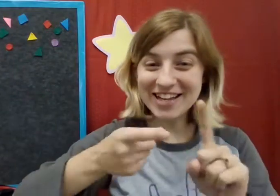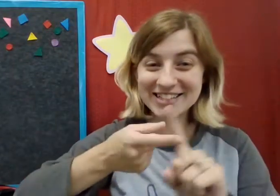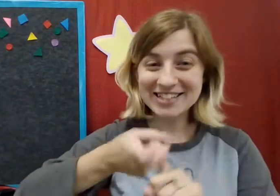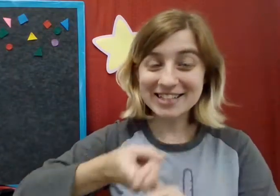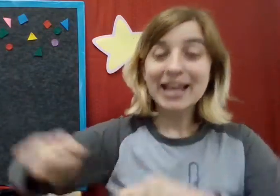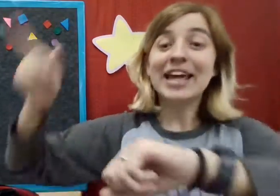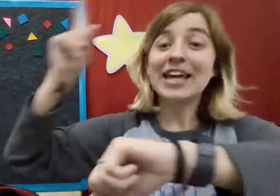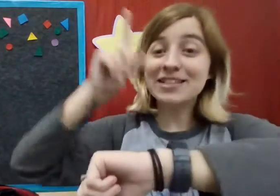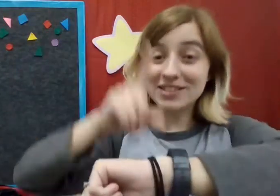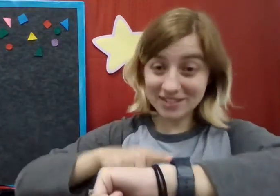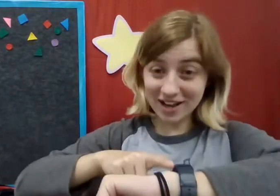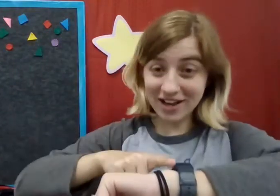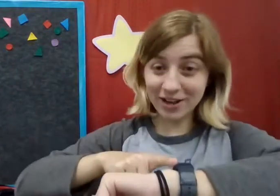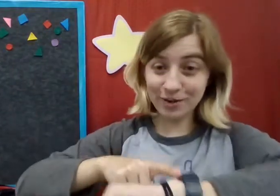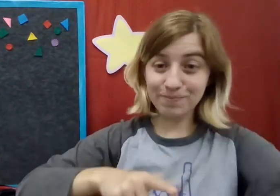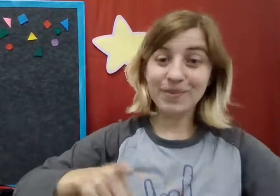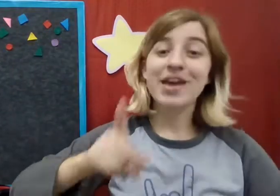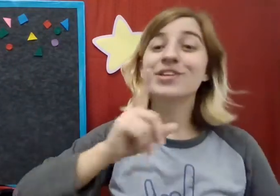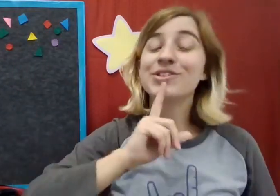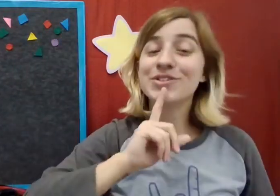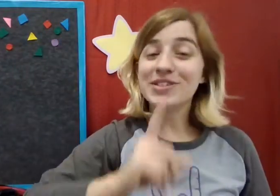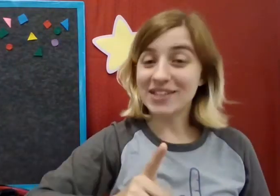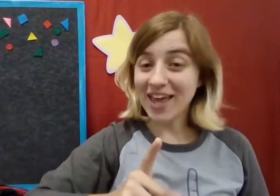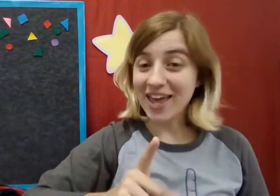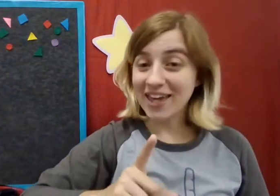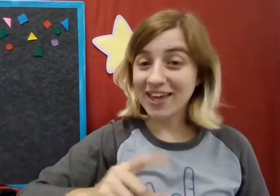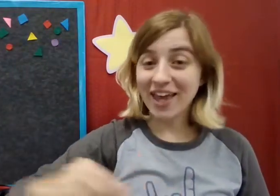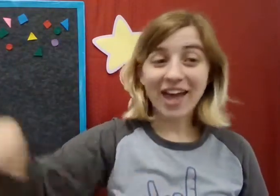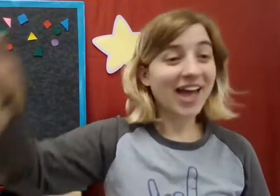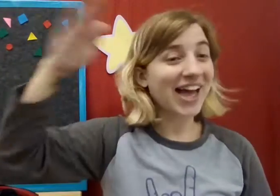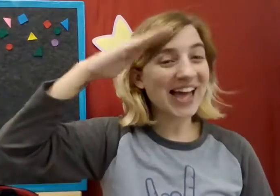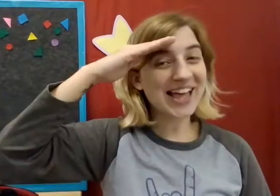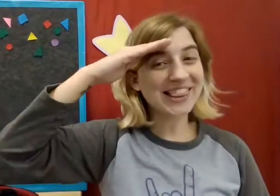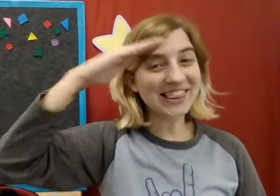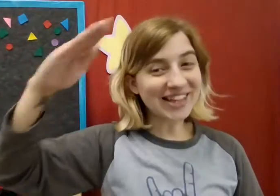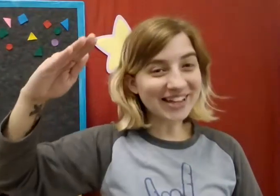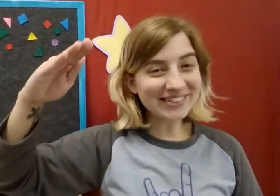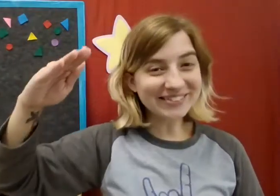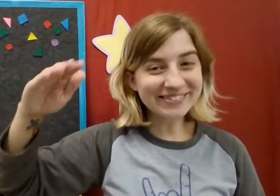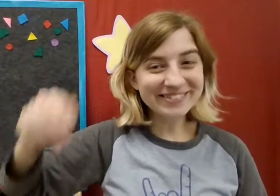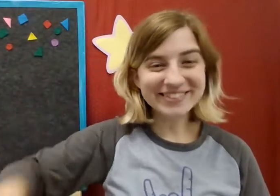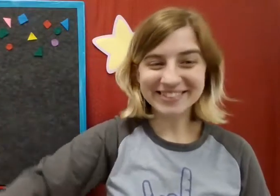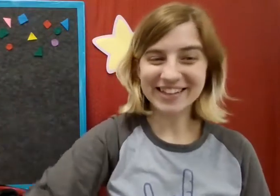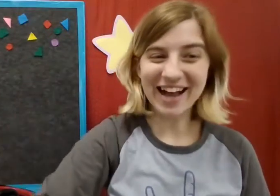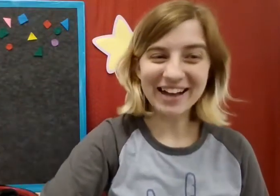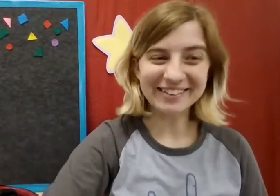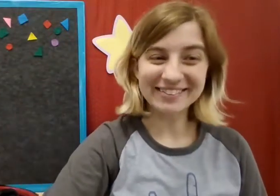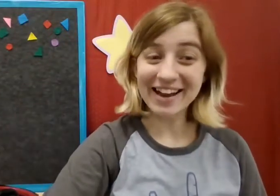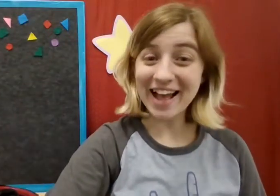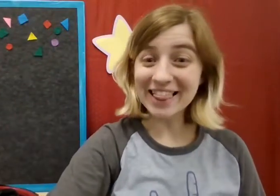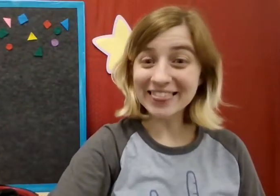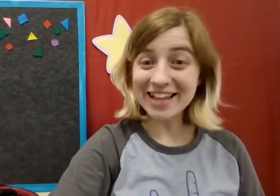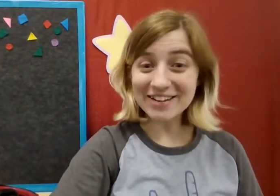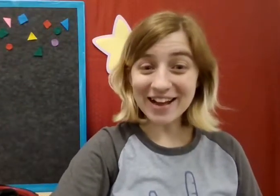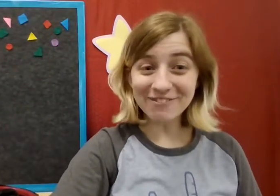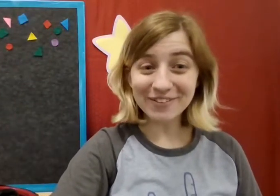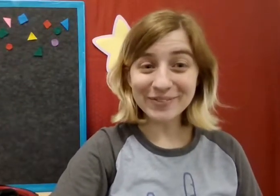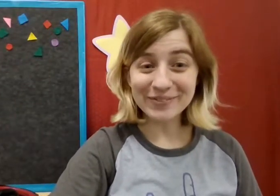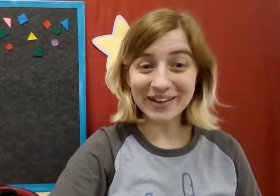friends. It's time to say hello. All right, hello,